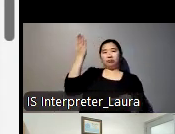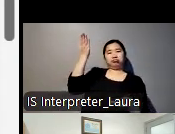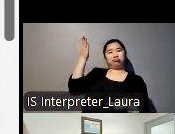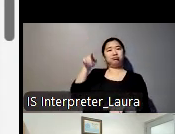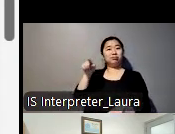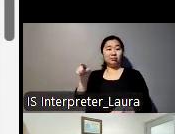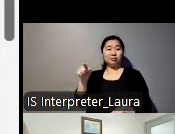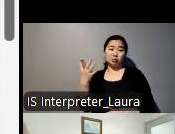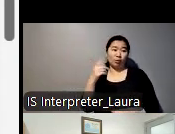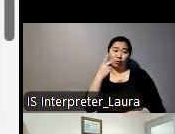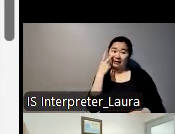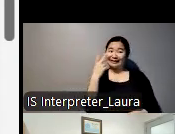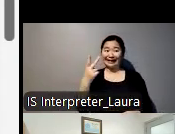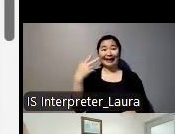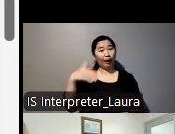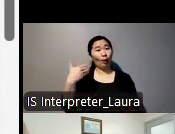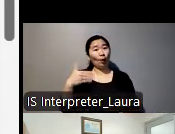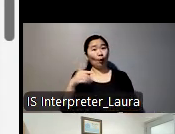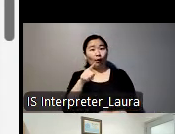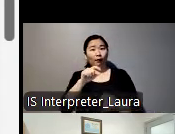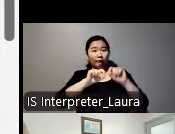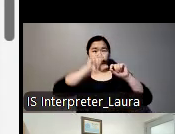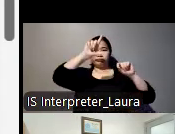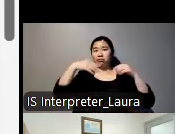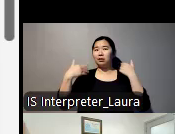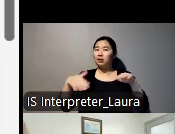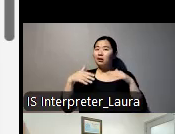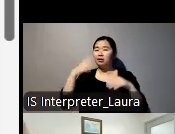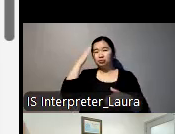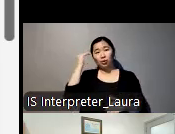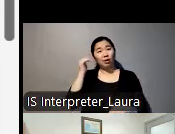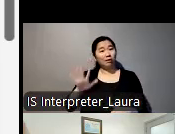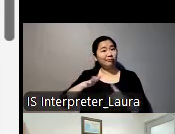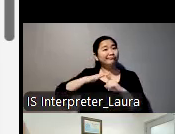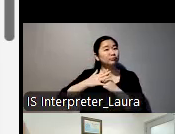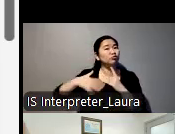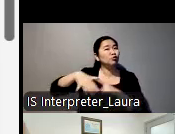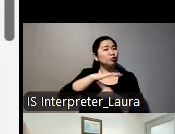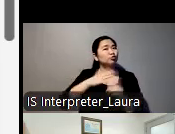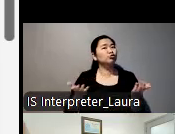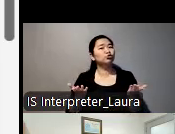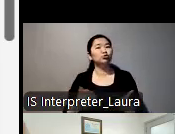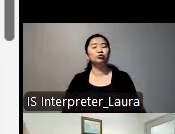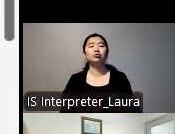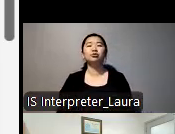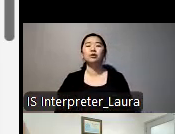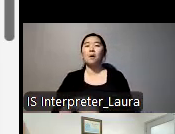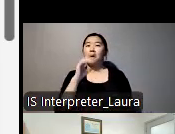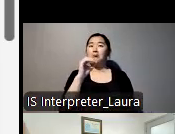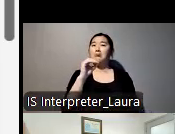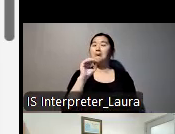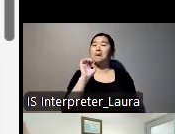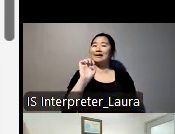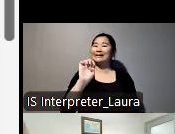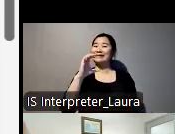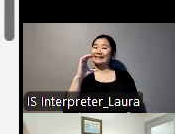The Korean model of mental health care is based on institutionalization with long length of stay.